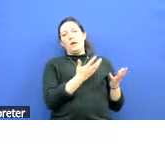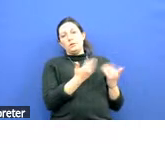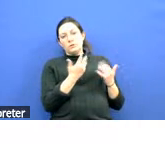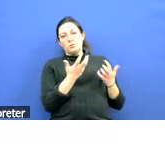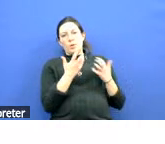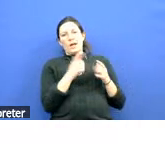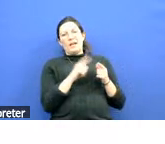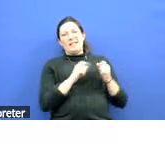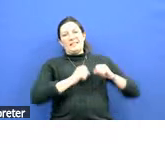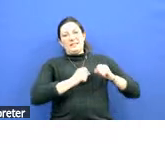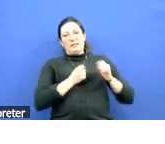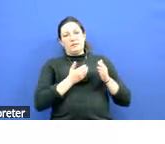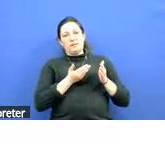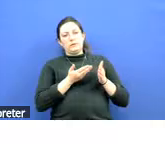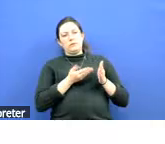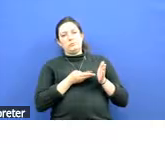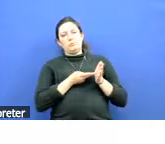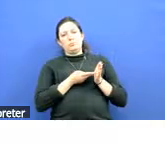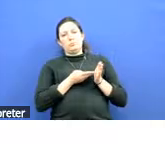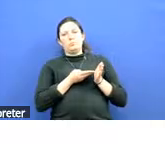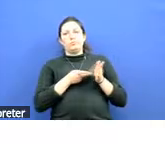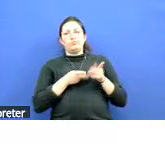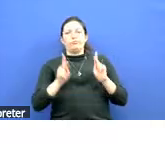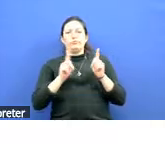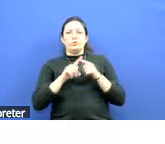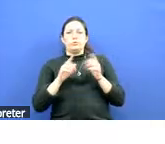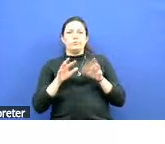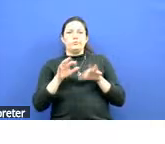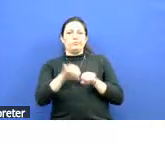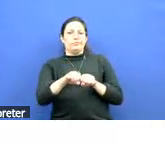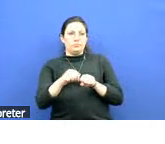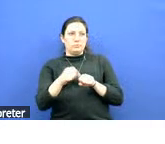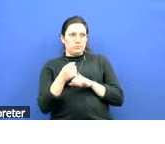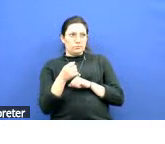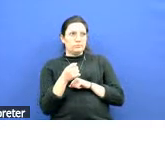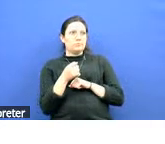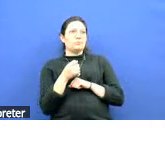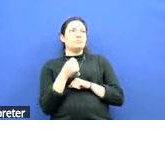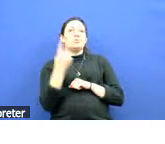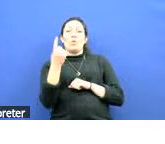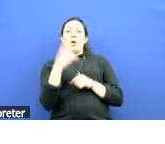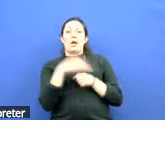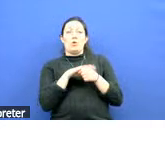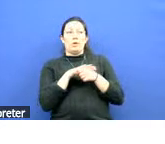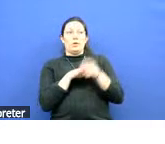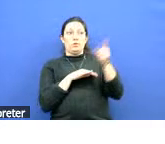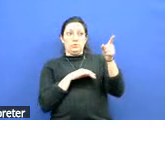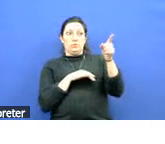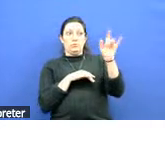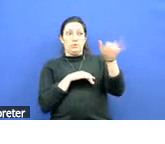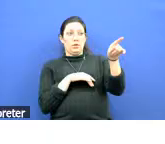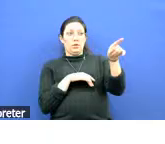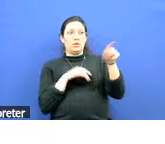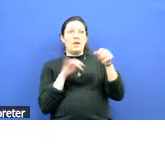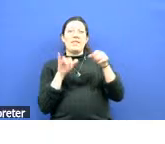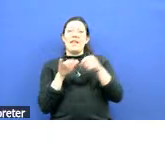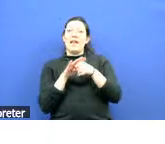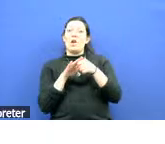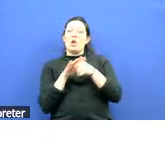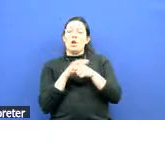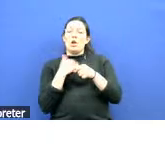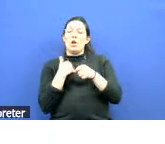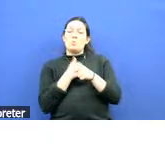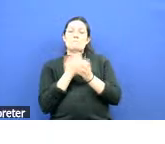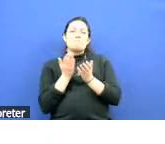being here in the area of, that's Parker House there. And we are proposing in this area to